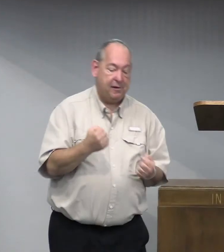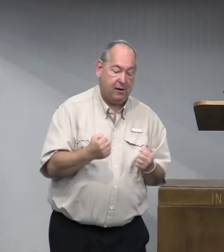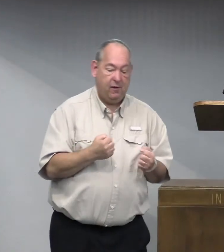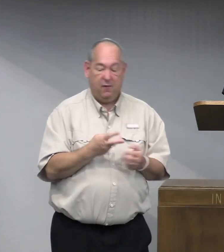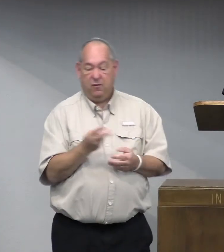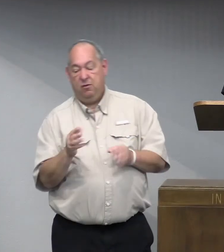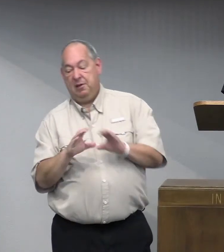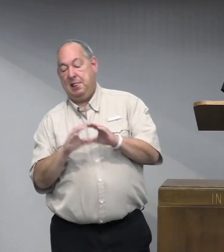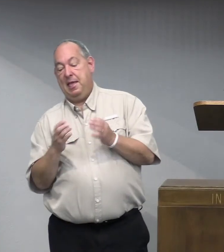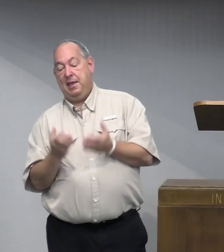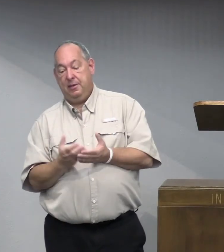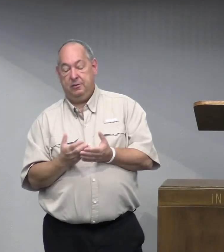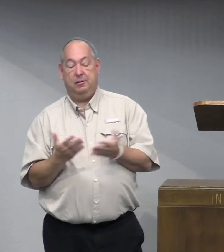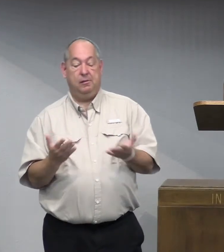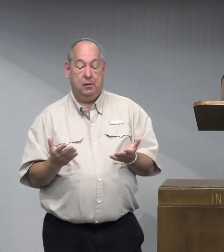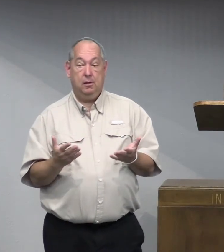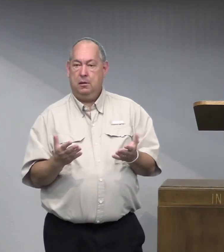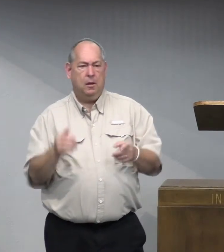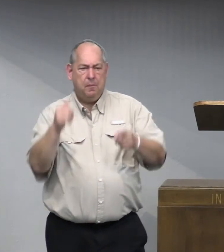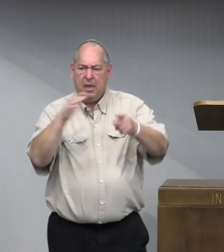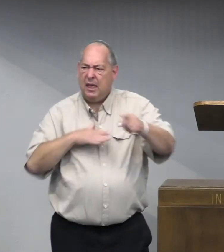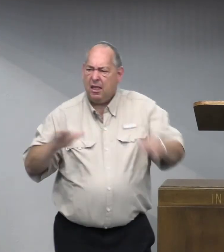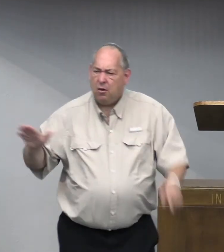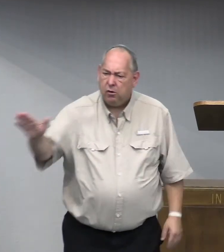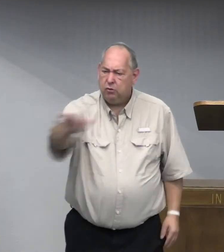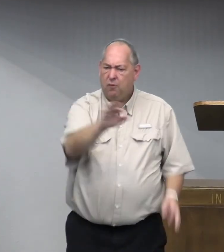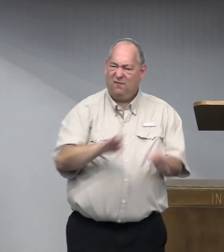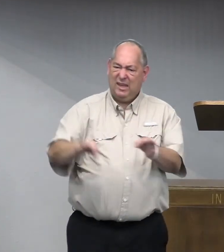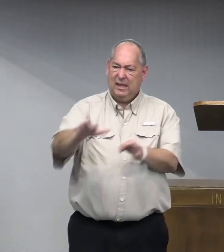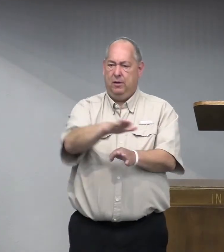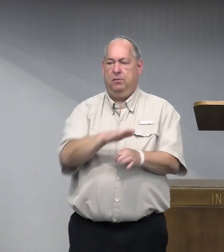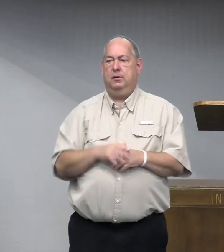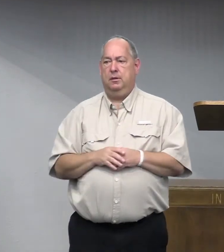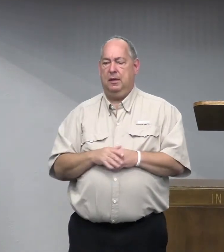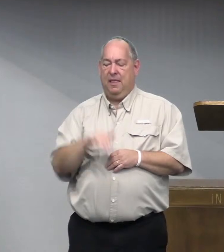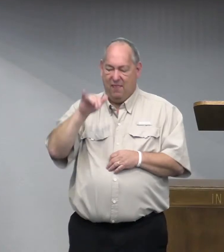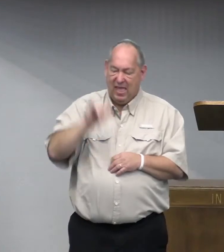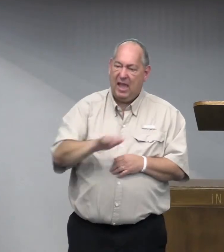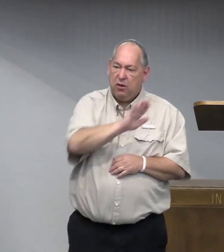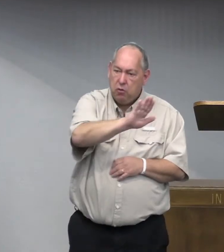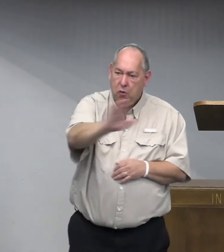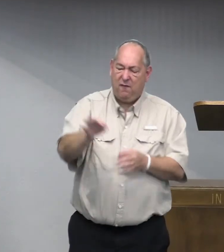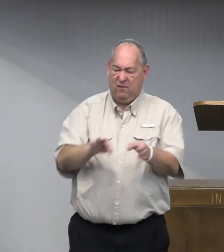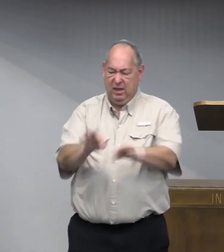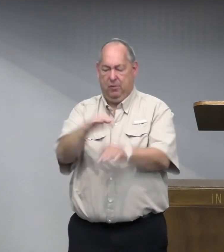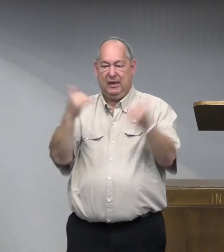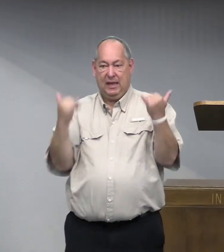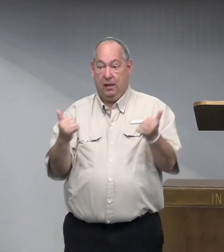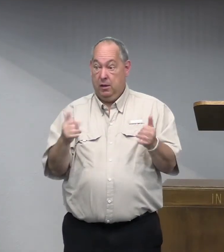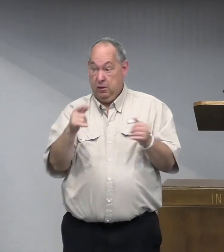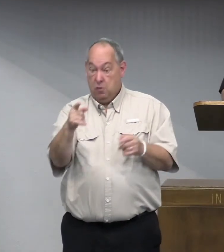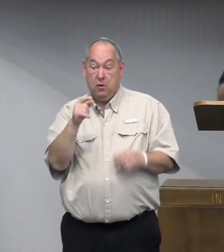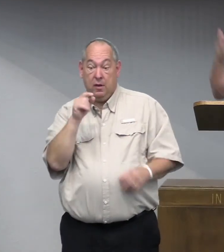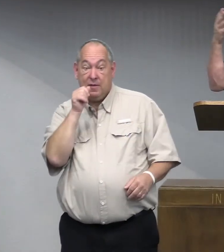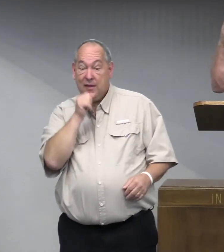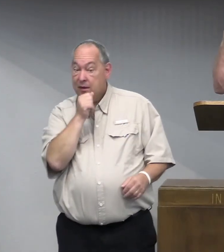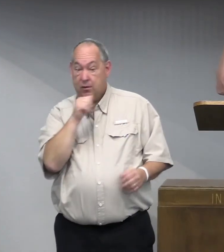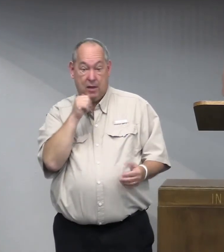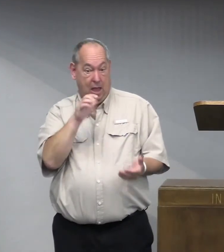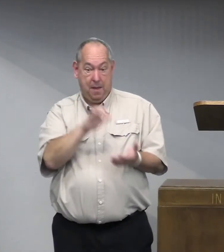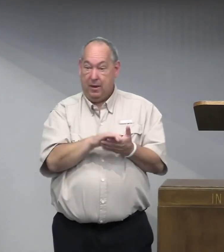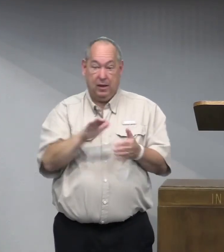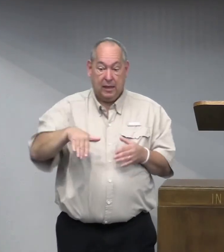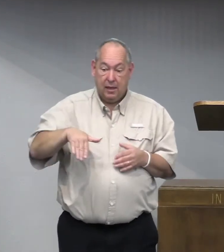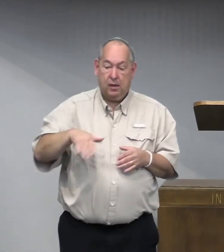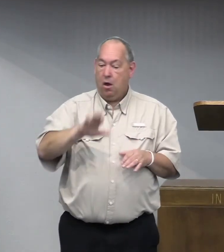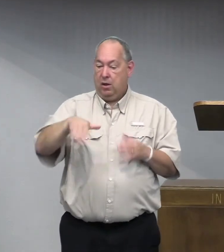few classes. Gentlemen, these are your field. That is your field right now. If you're single and all